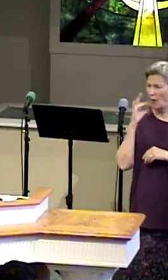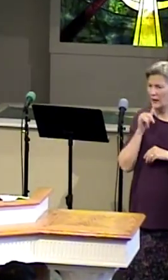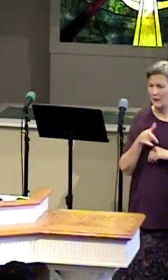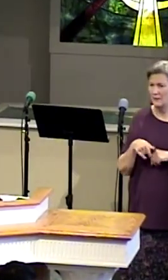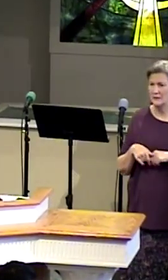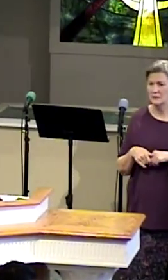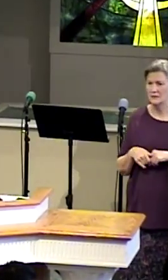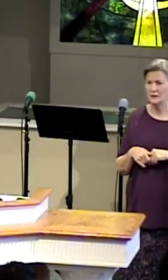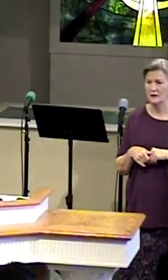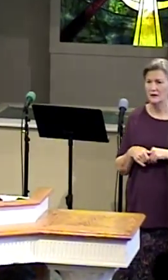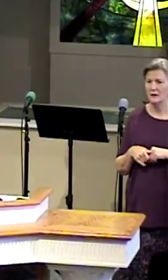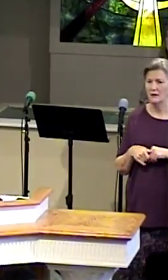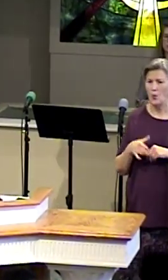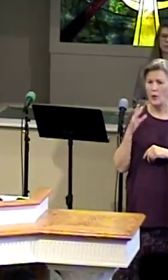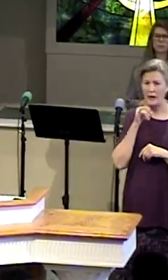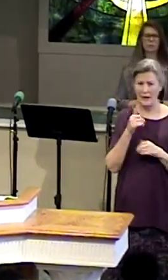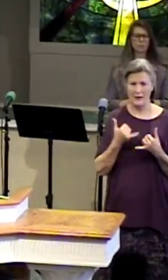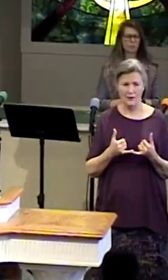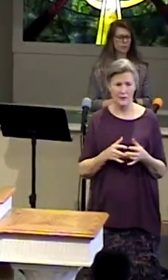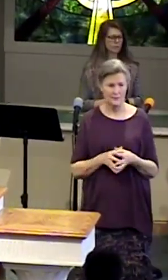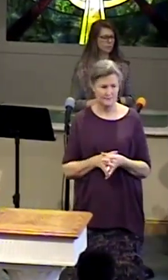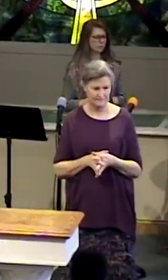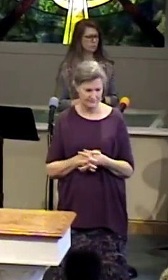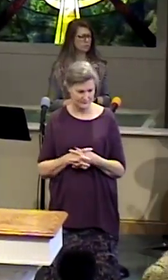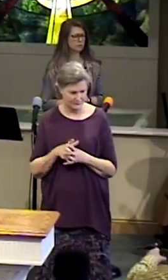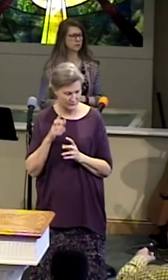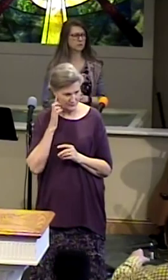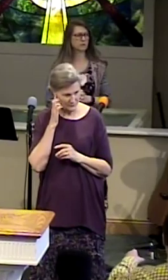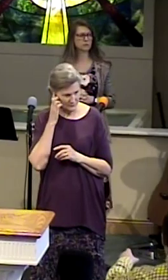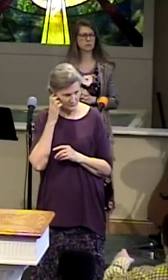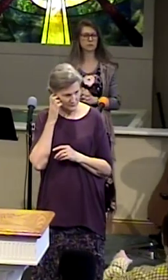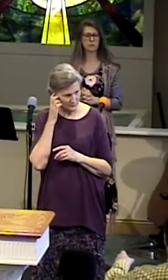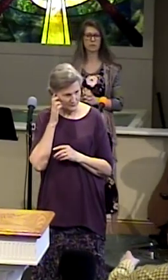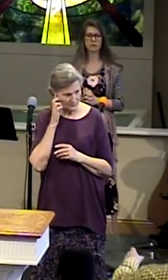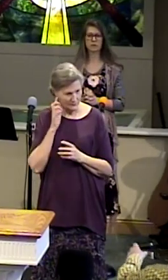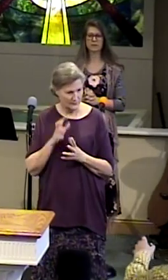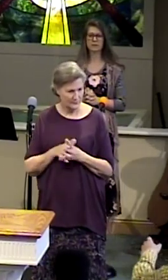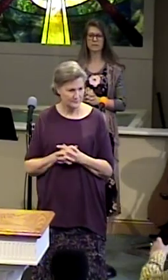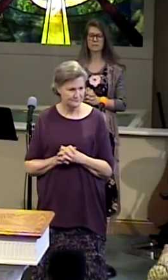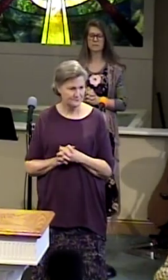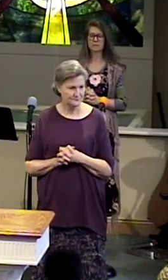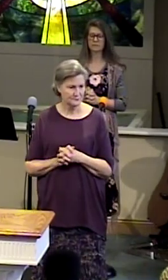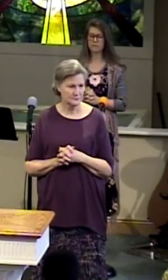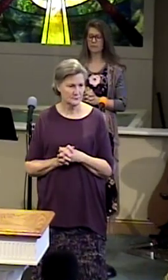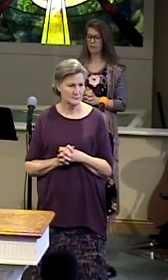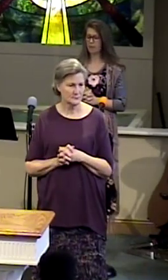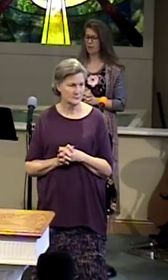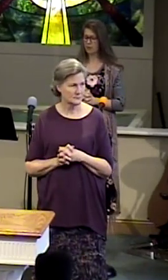And why not now? Come on, let's reach.